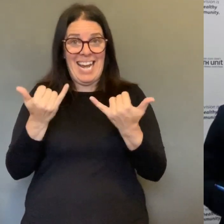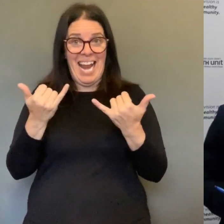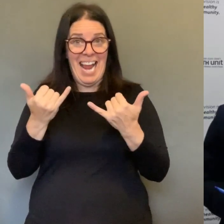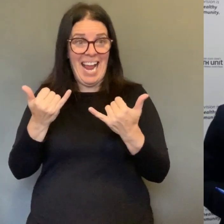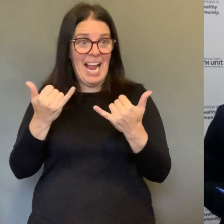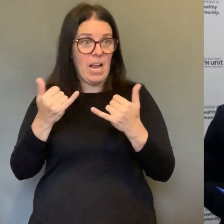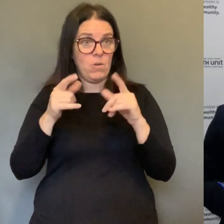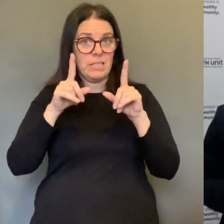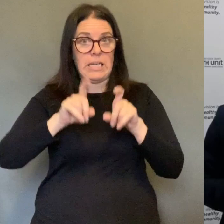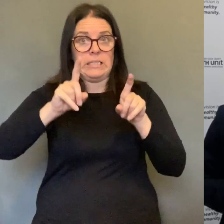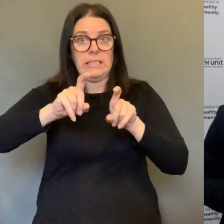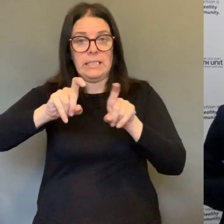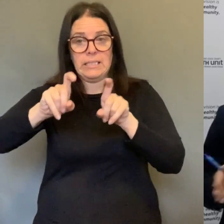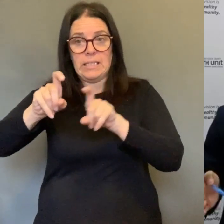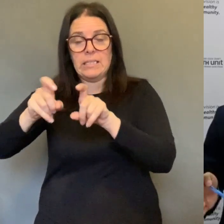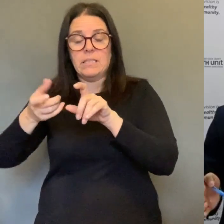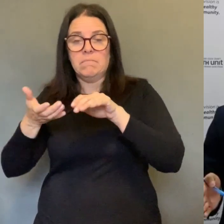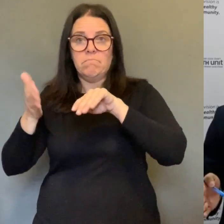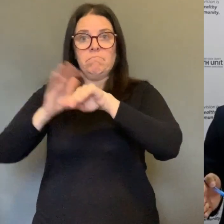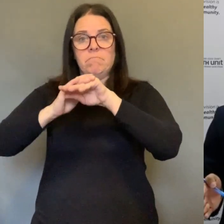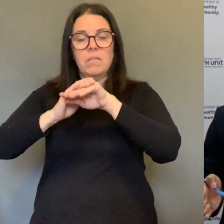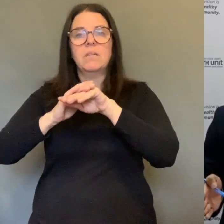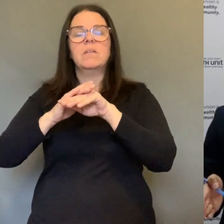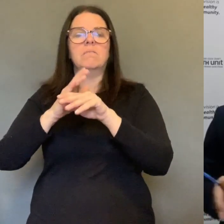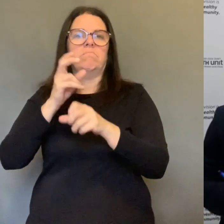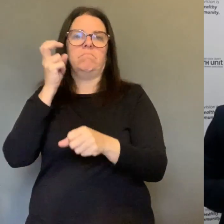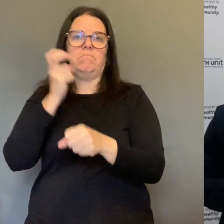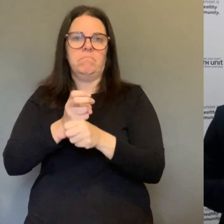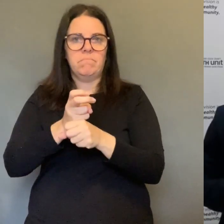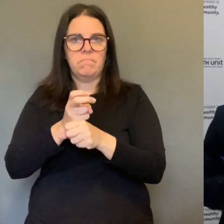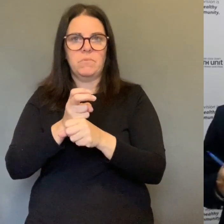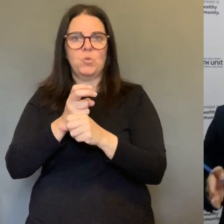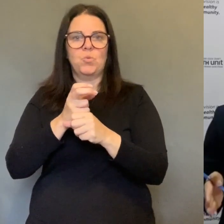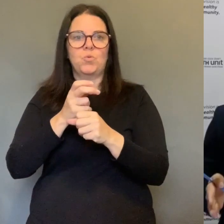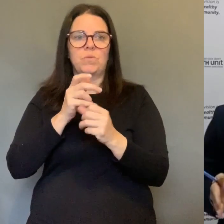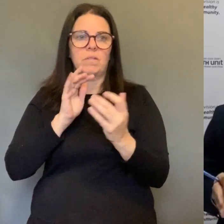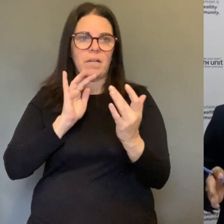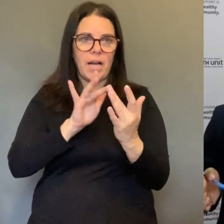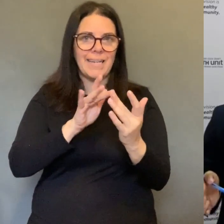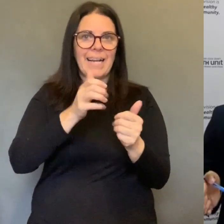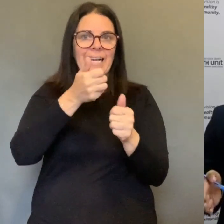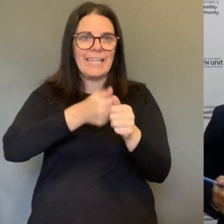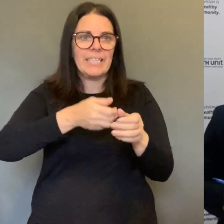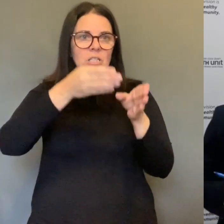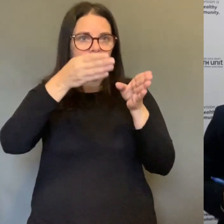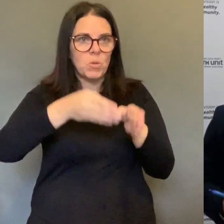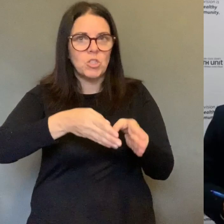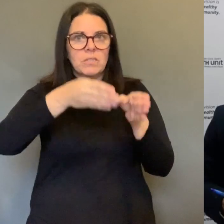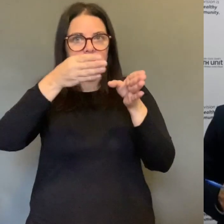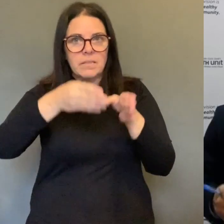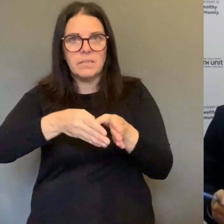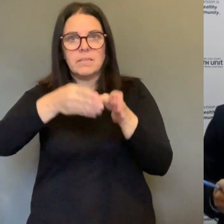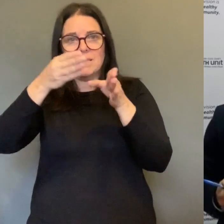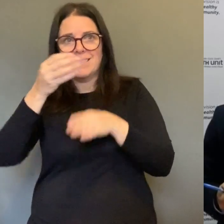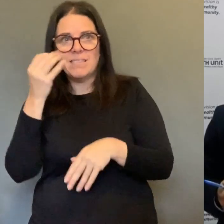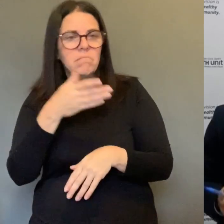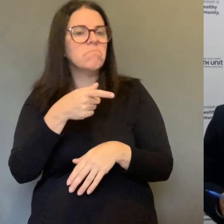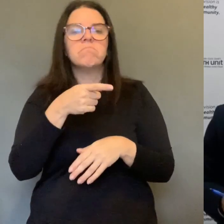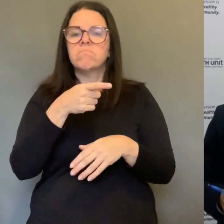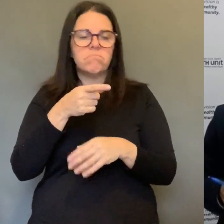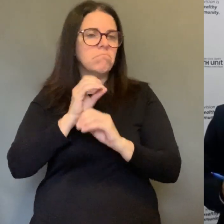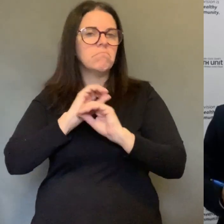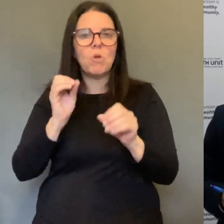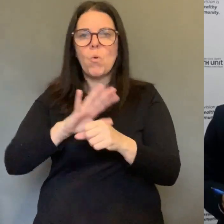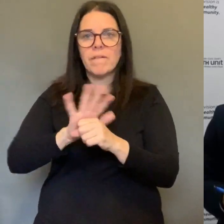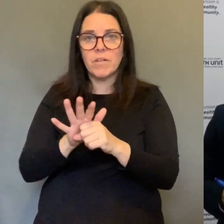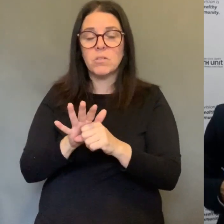get the positive result, we immediately reach out to the individual to notify them about their results, and we also collect all that information